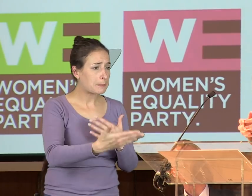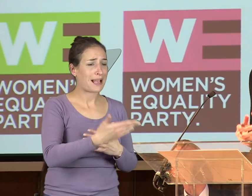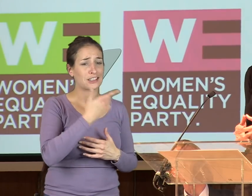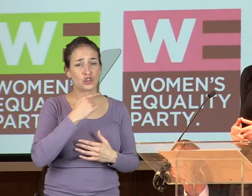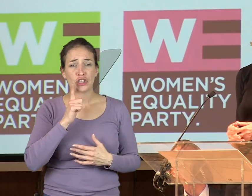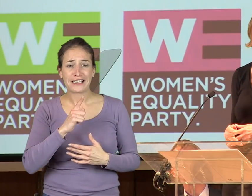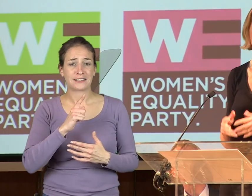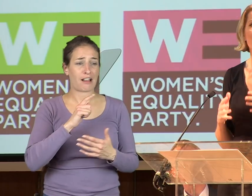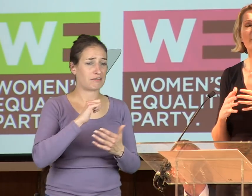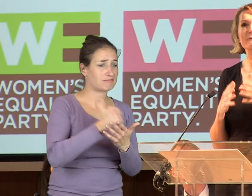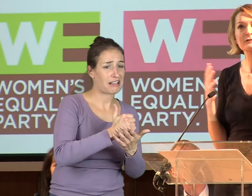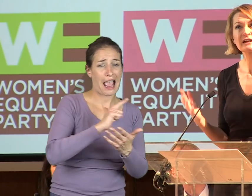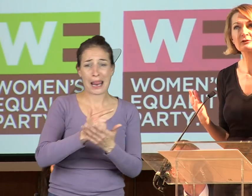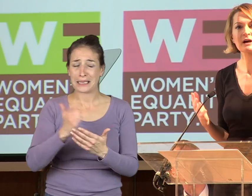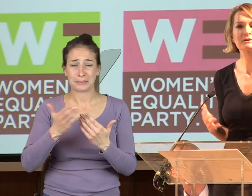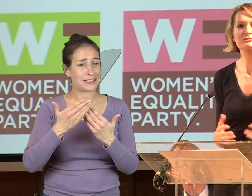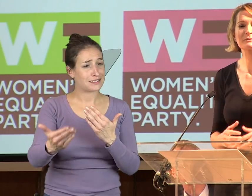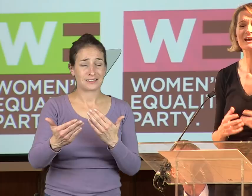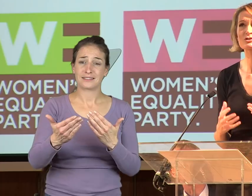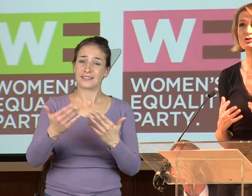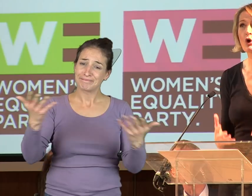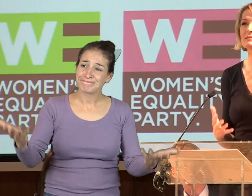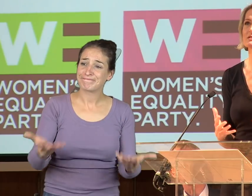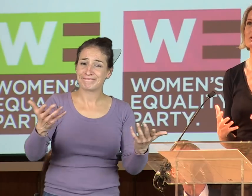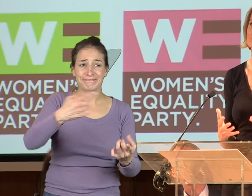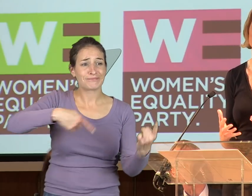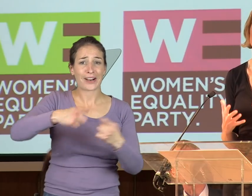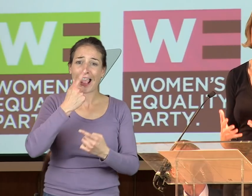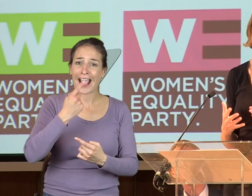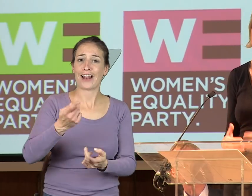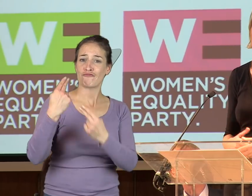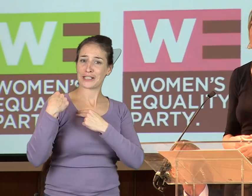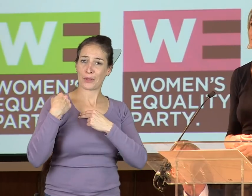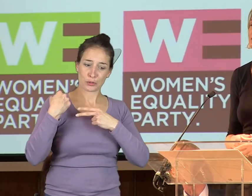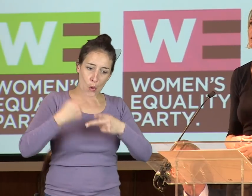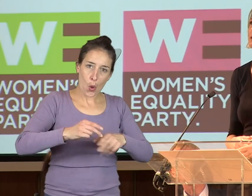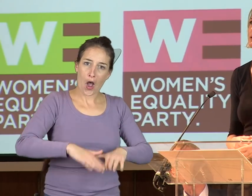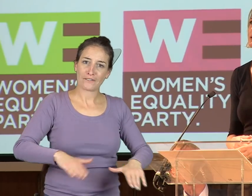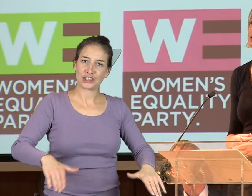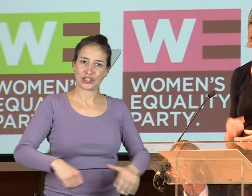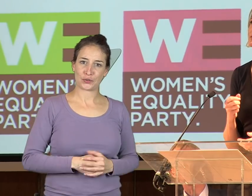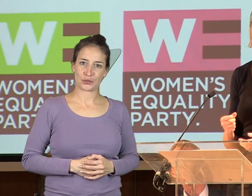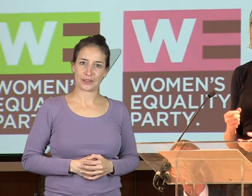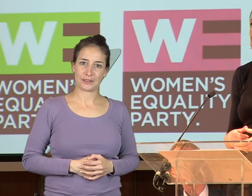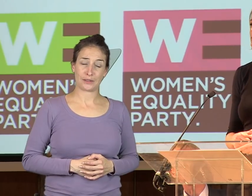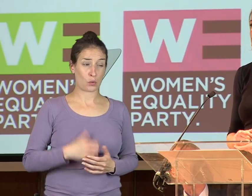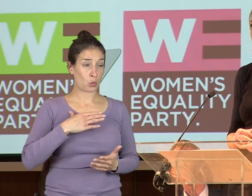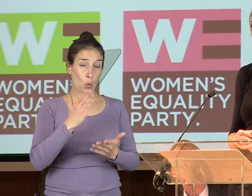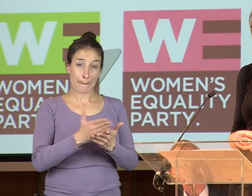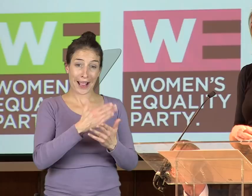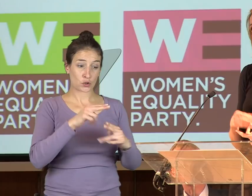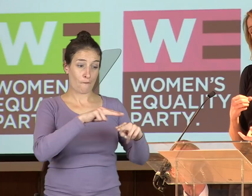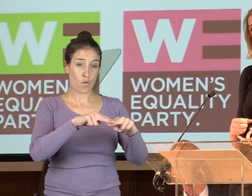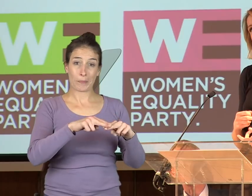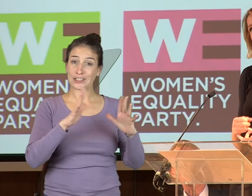parenting and caregiving. It's about freeing families from the exorbitant cost of childcare. One of our members wrote to